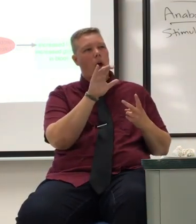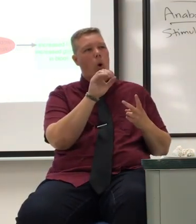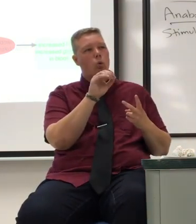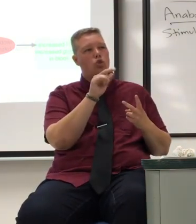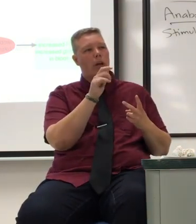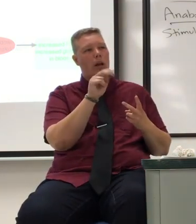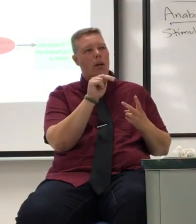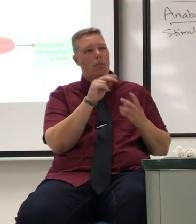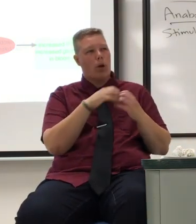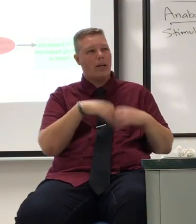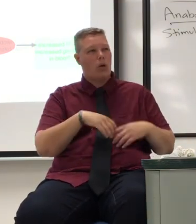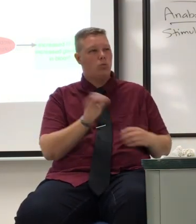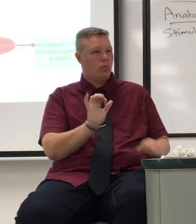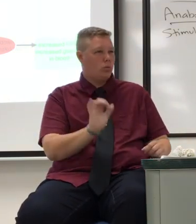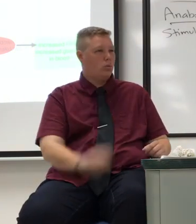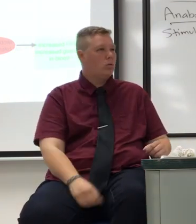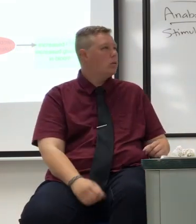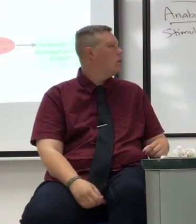fat,